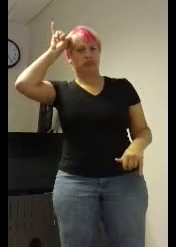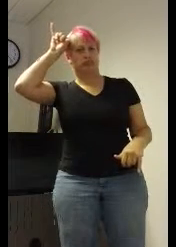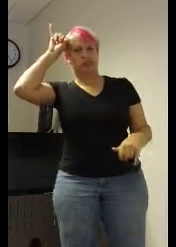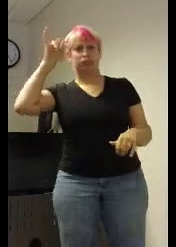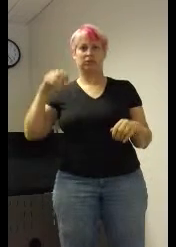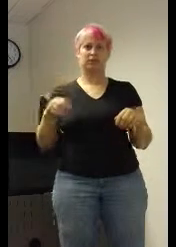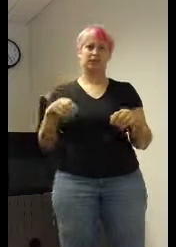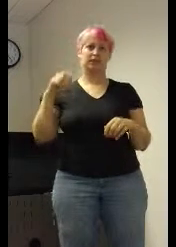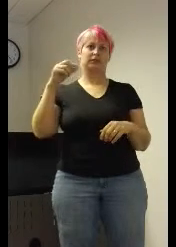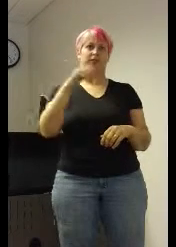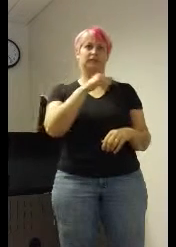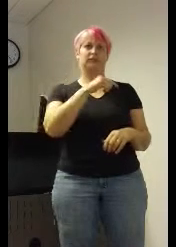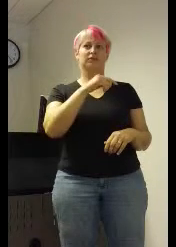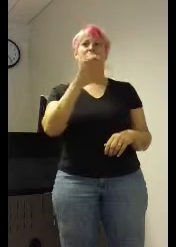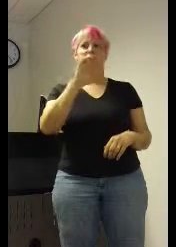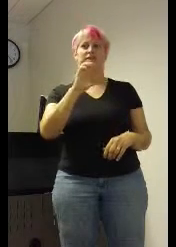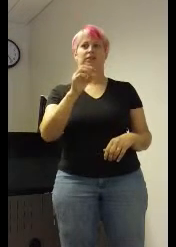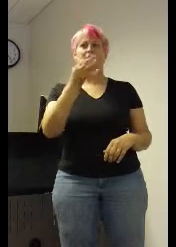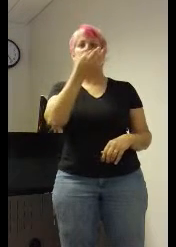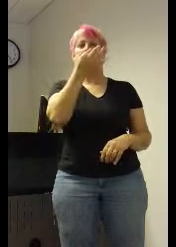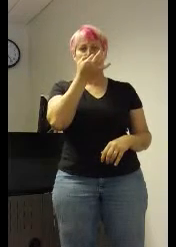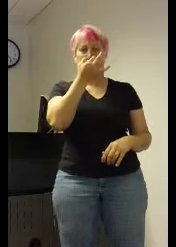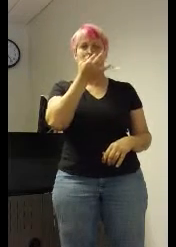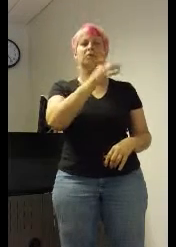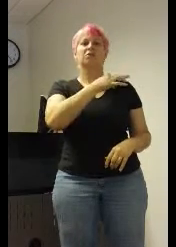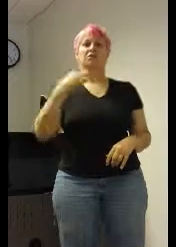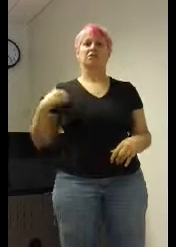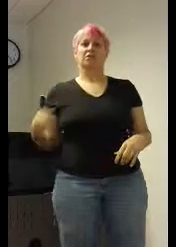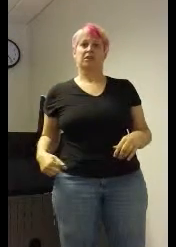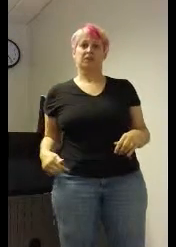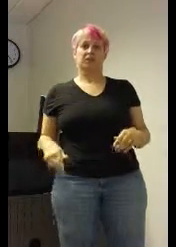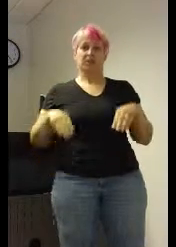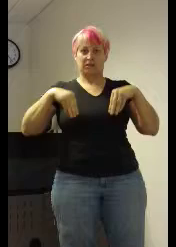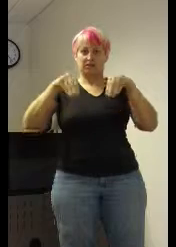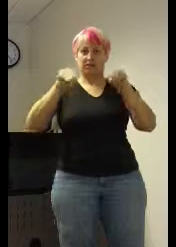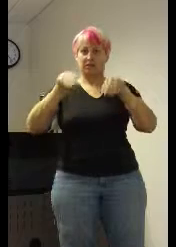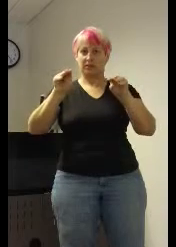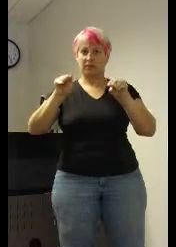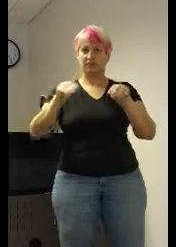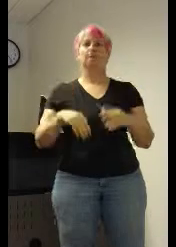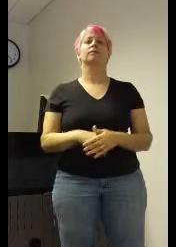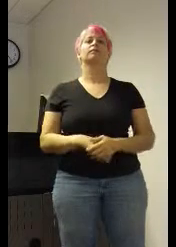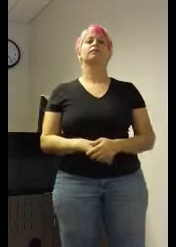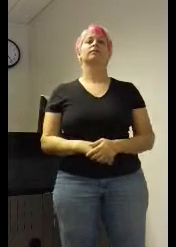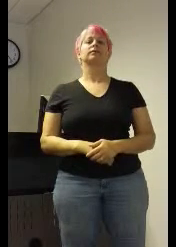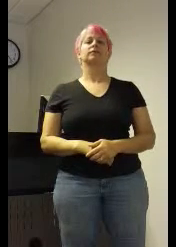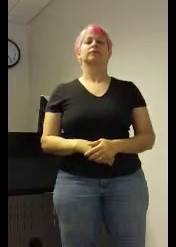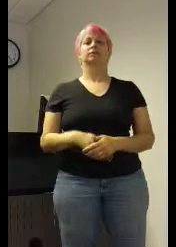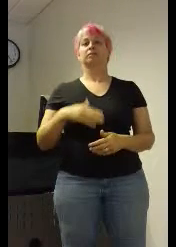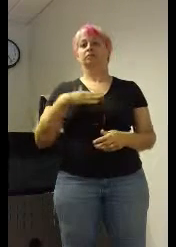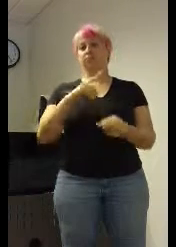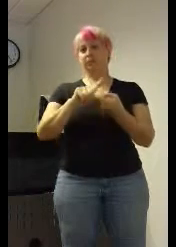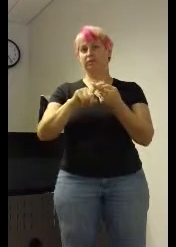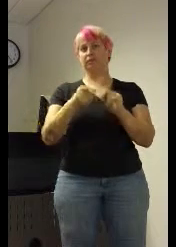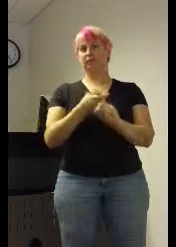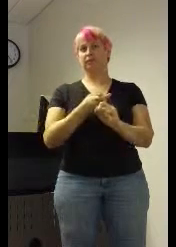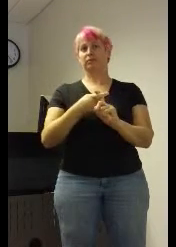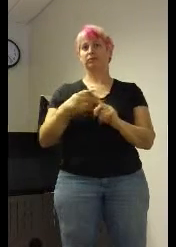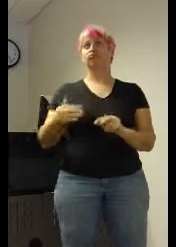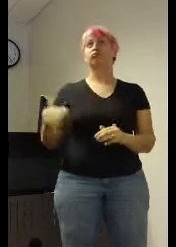something. She was a bit gangly. My girlfriend is 6 foot tall. She's always been bigger and she